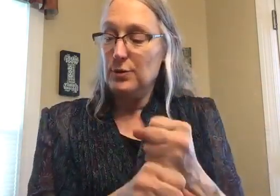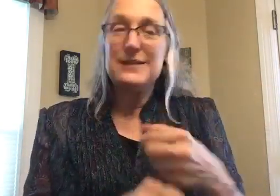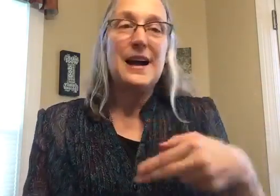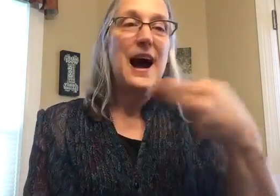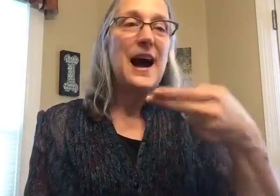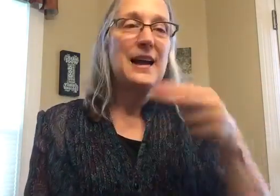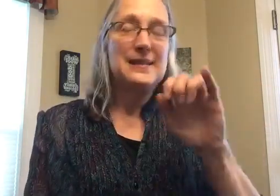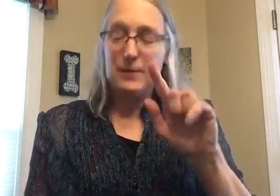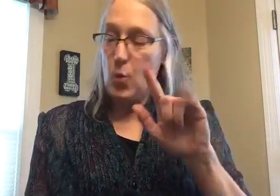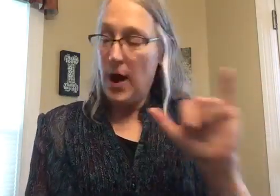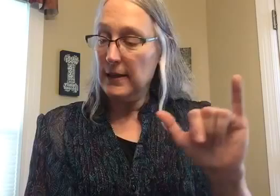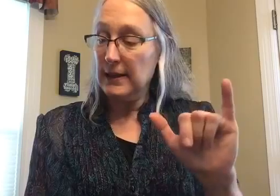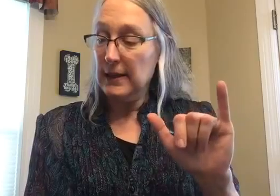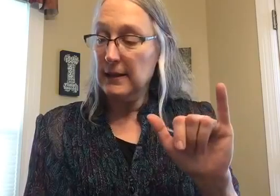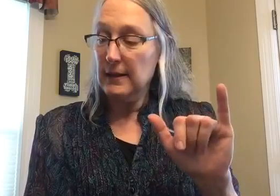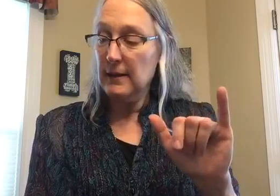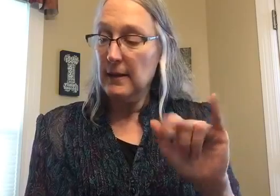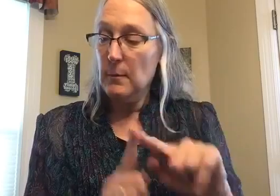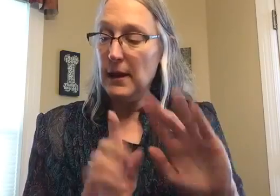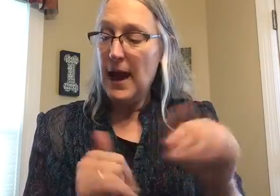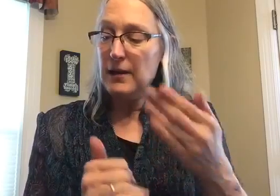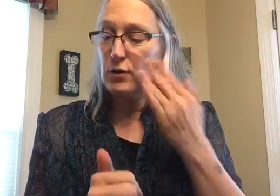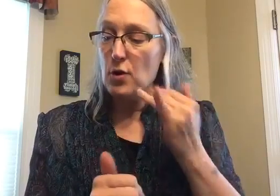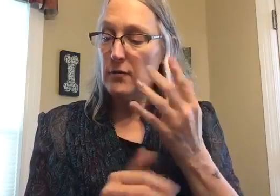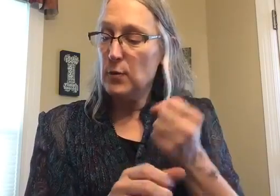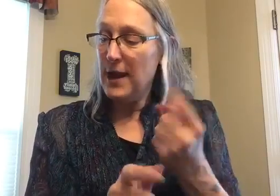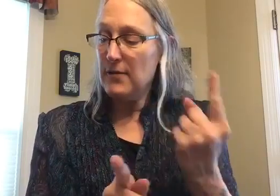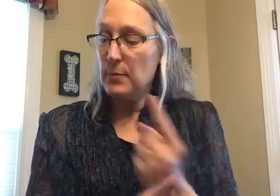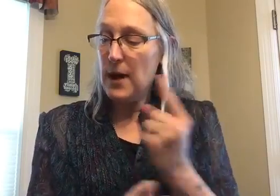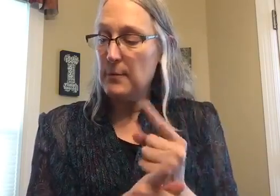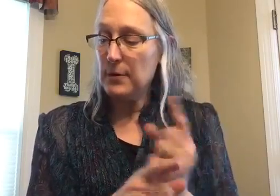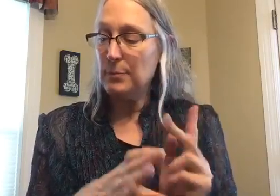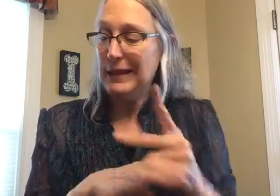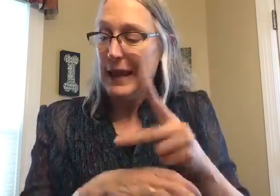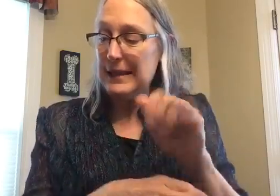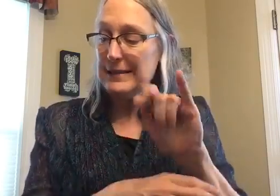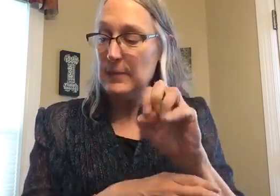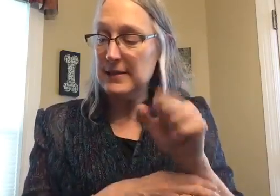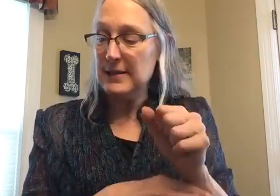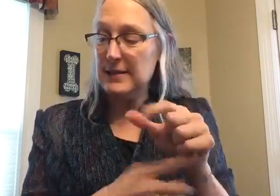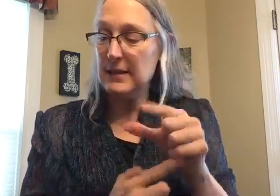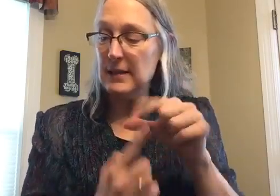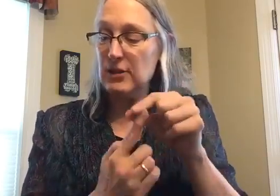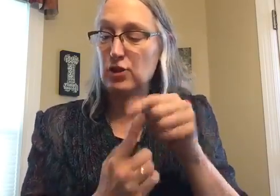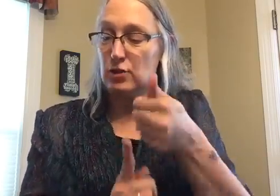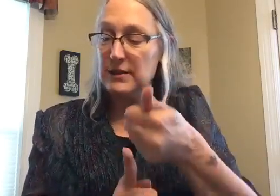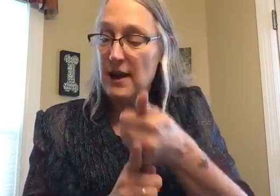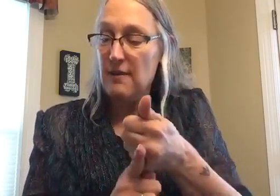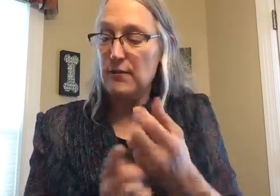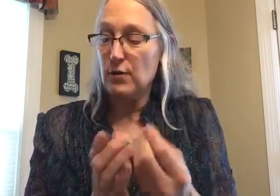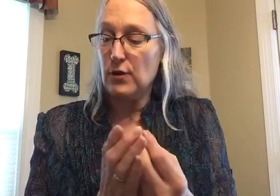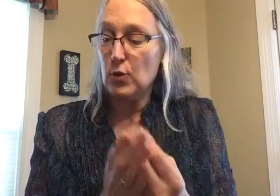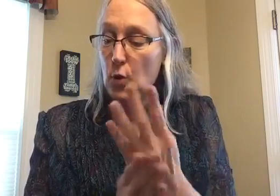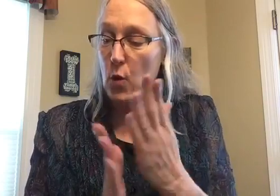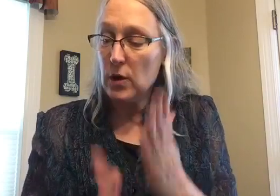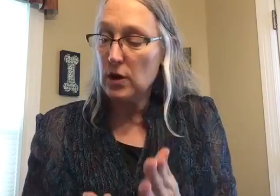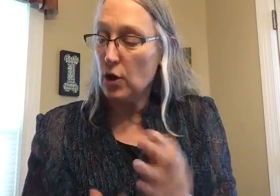the highest quality. But how do you know if you have the proper plant species unless yourself you're the grower or